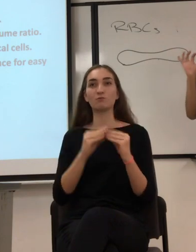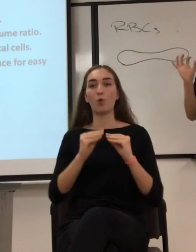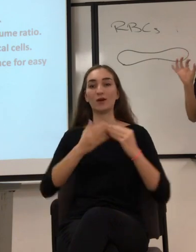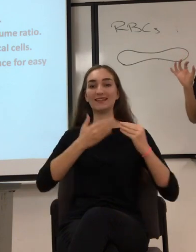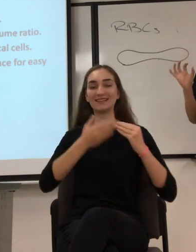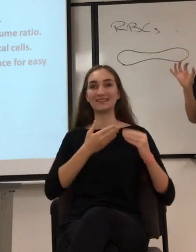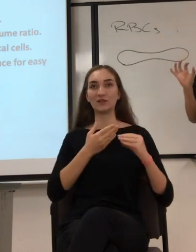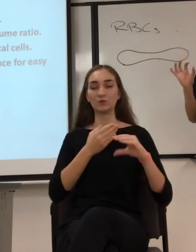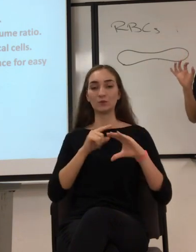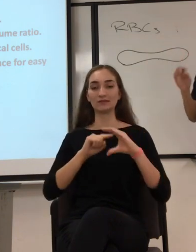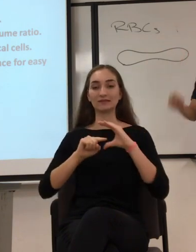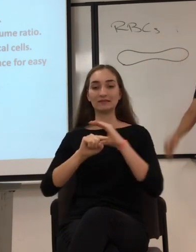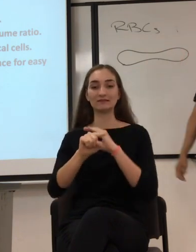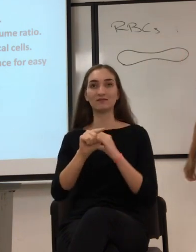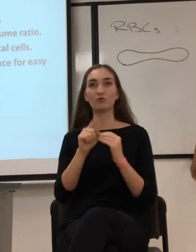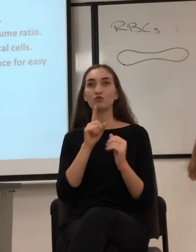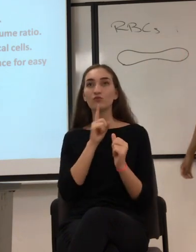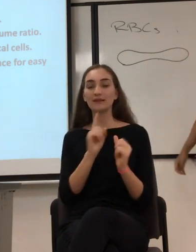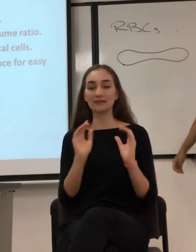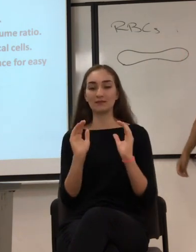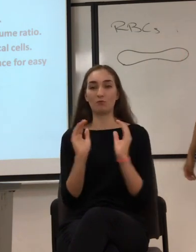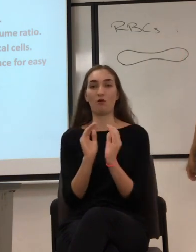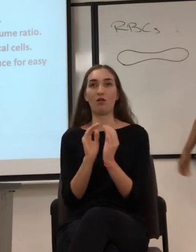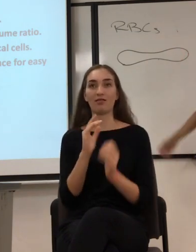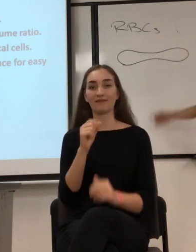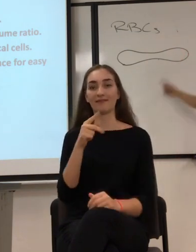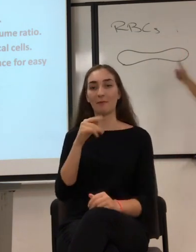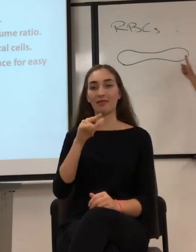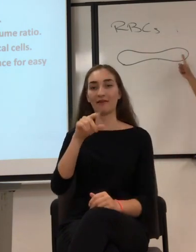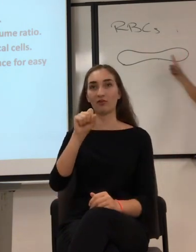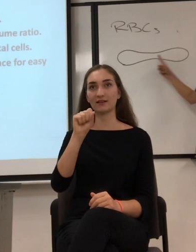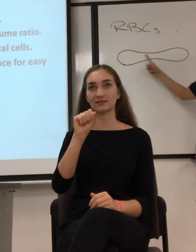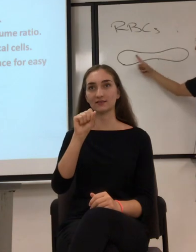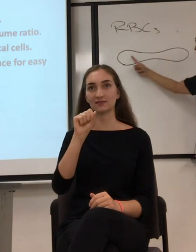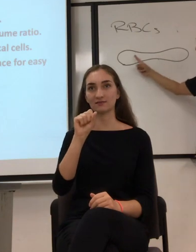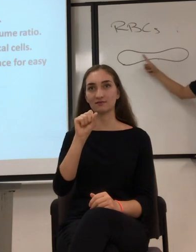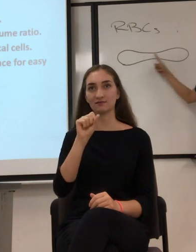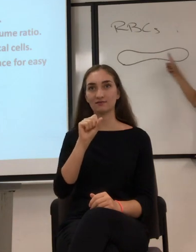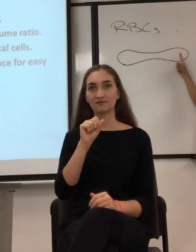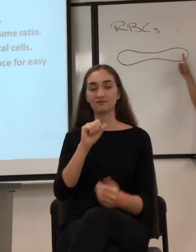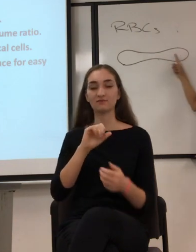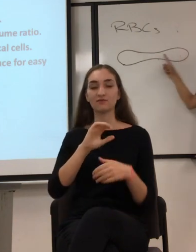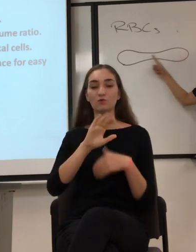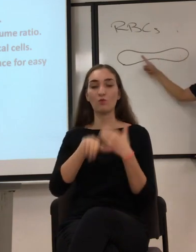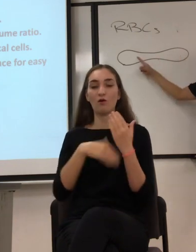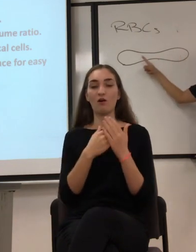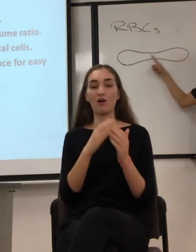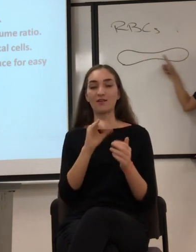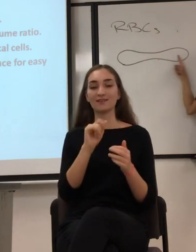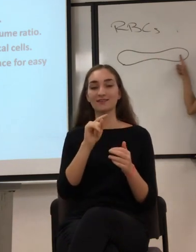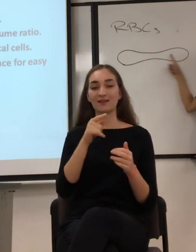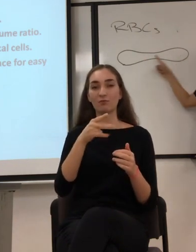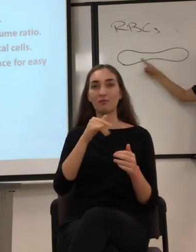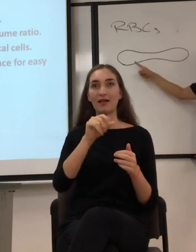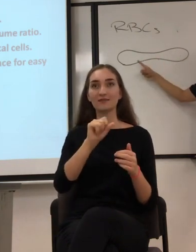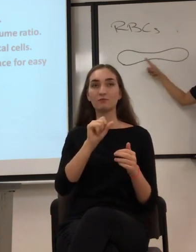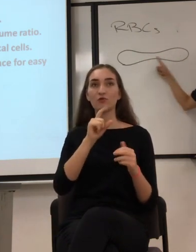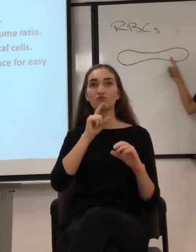very narrow capillaries. Okay. So that way, all cytoplasm is a short distance to the surface